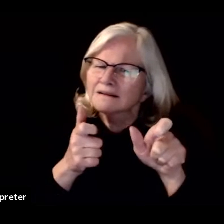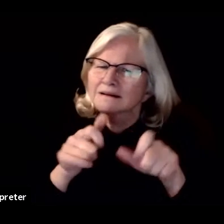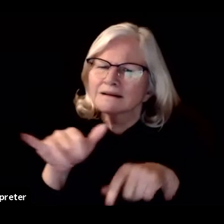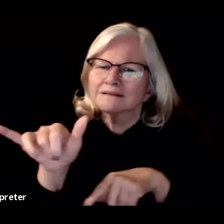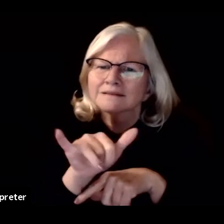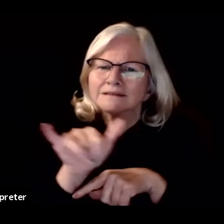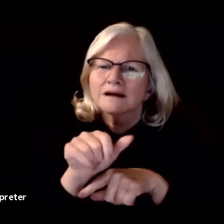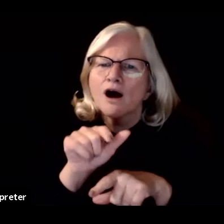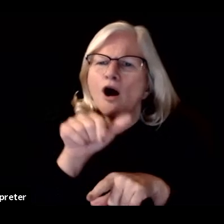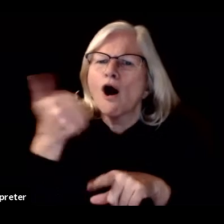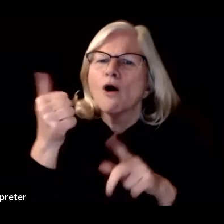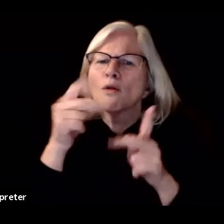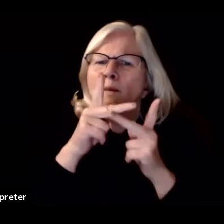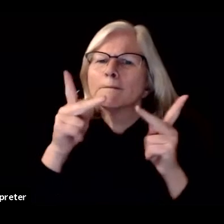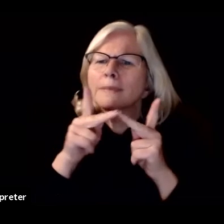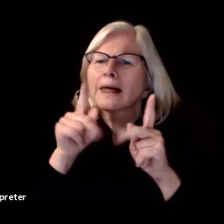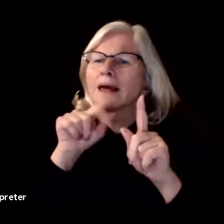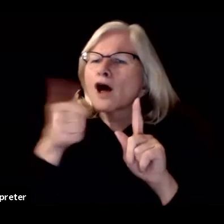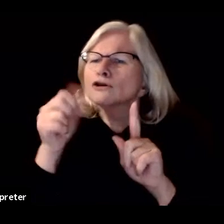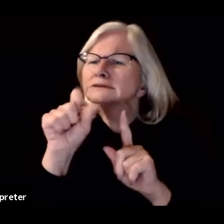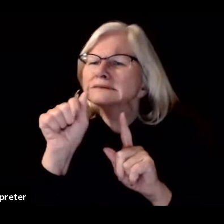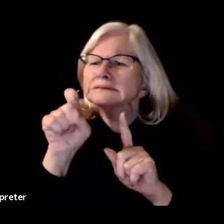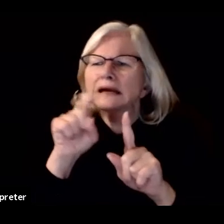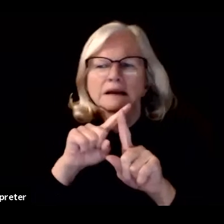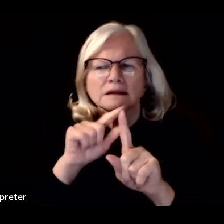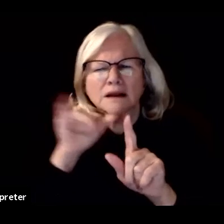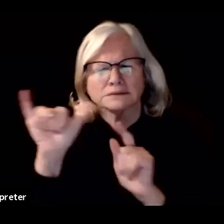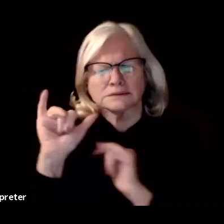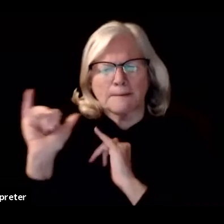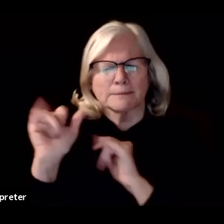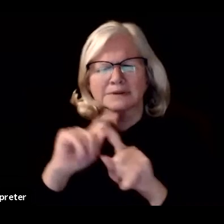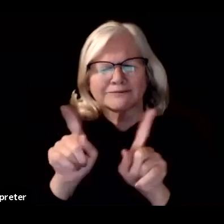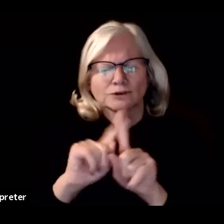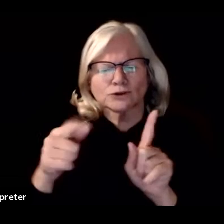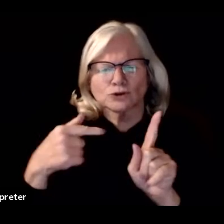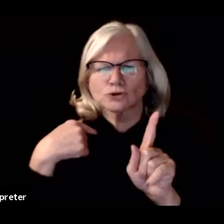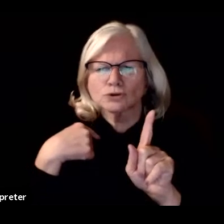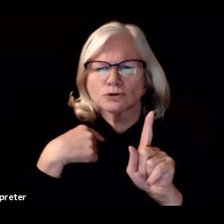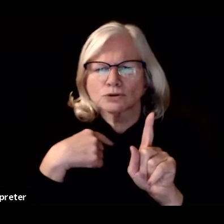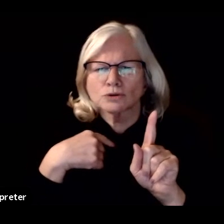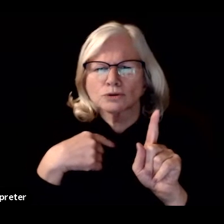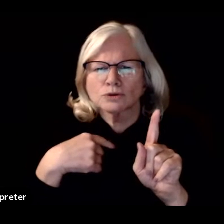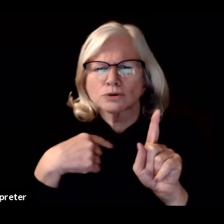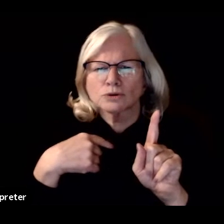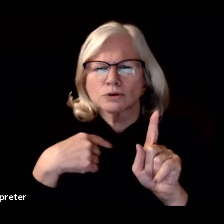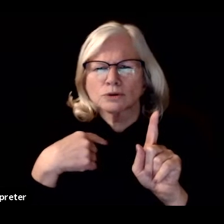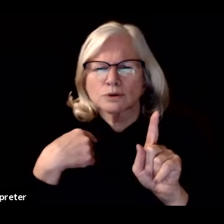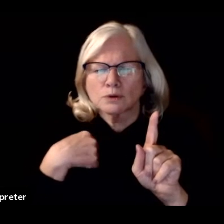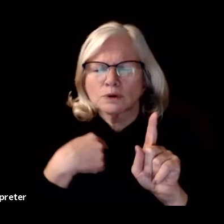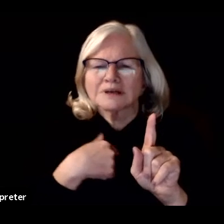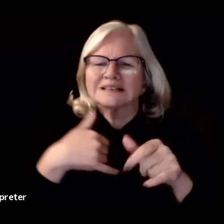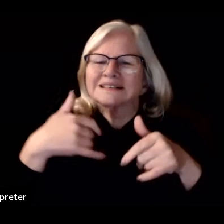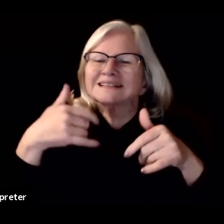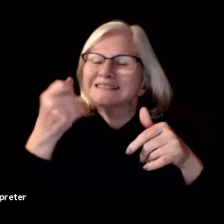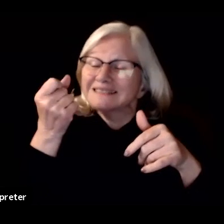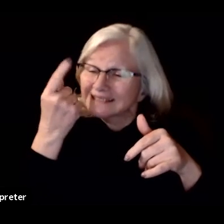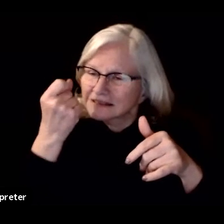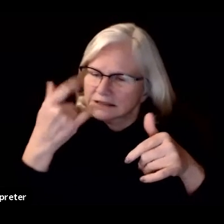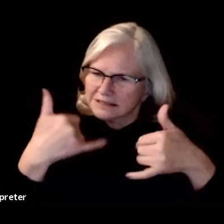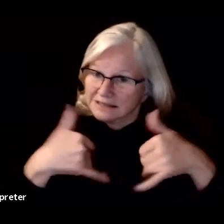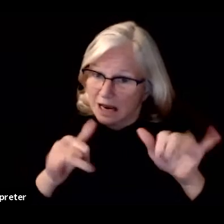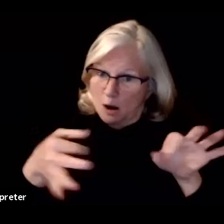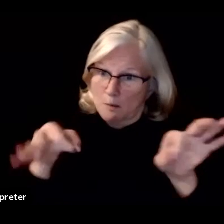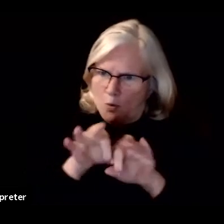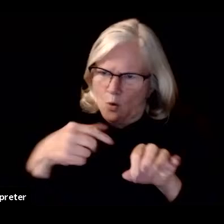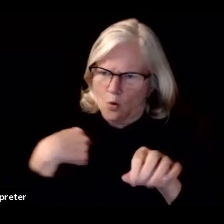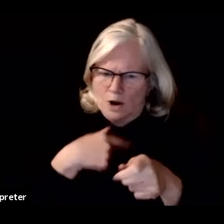to keep, to kind of keep the lid on the case growth and start to reverse it